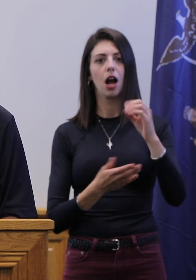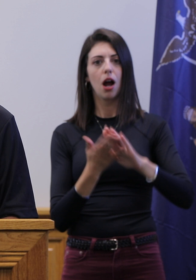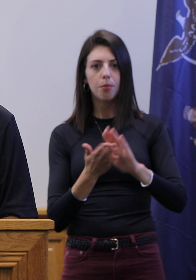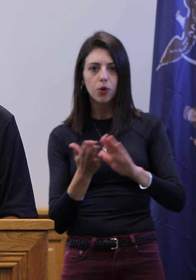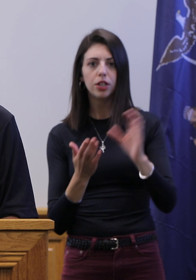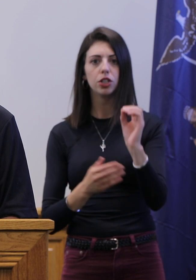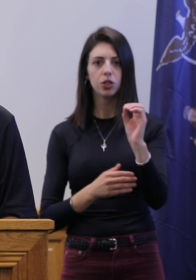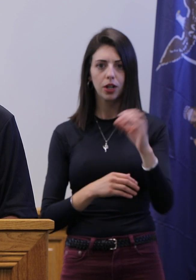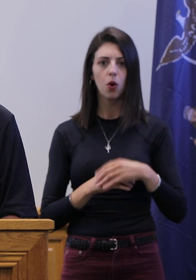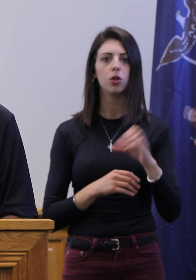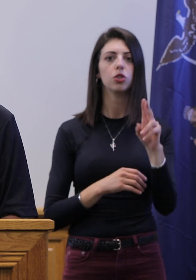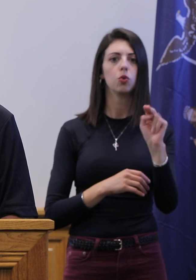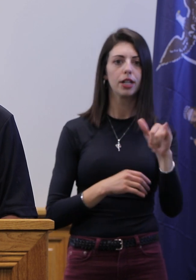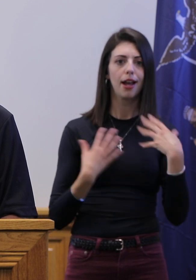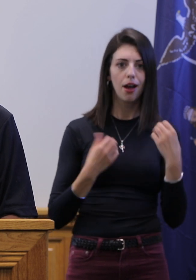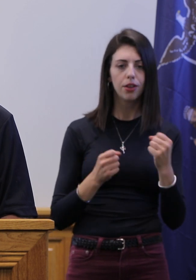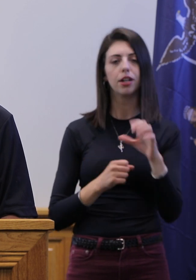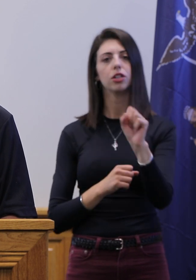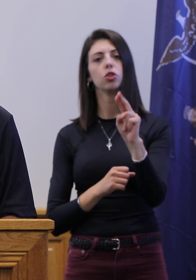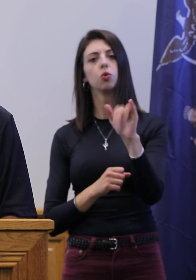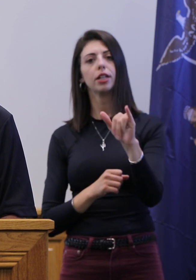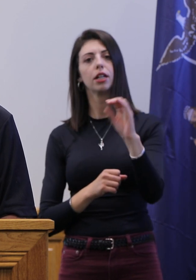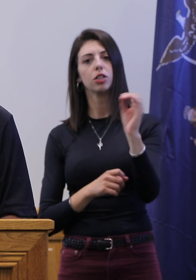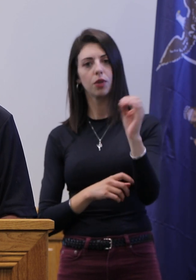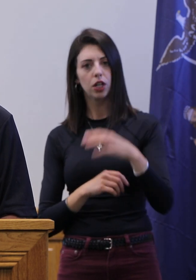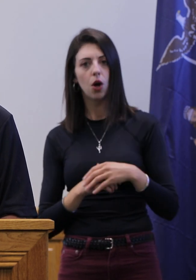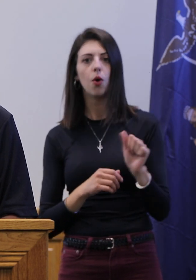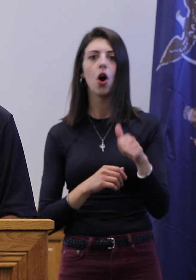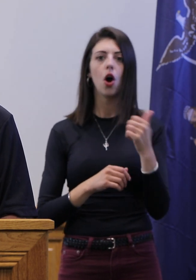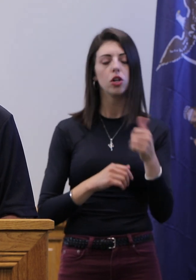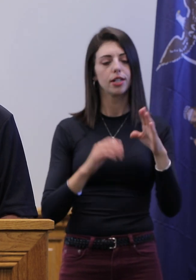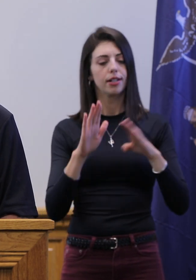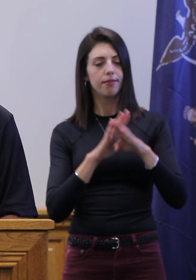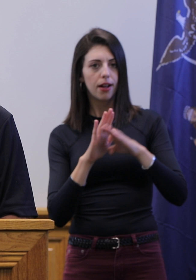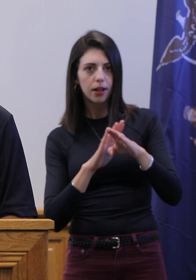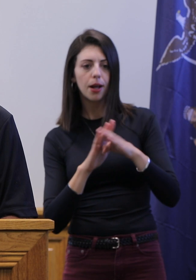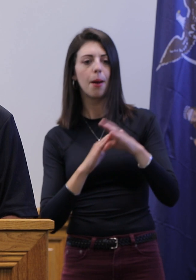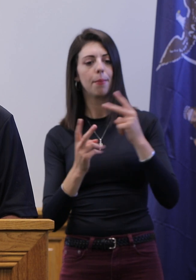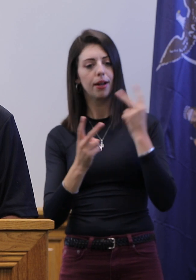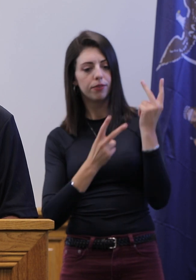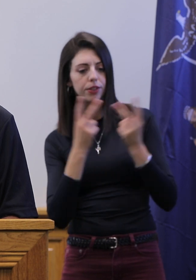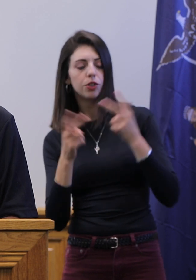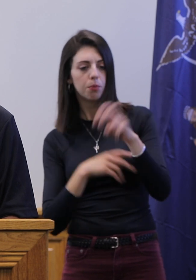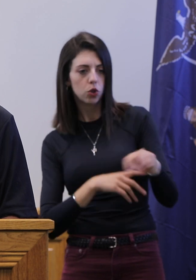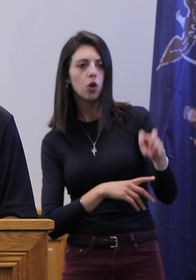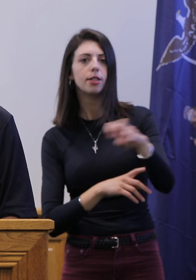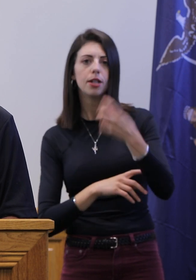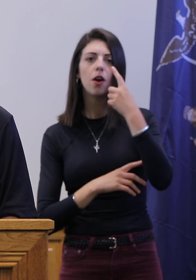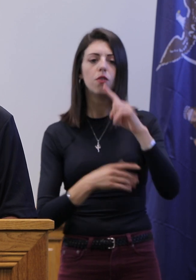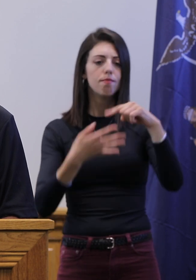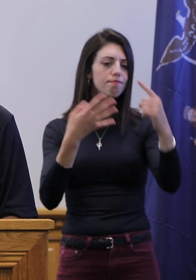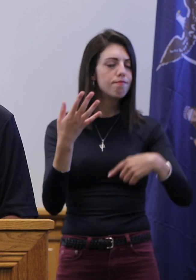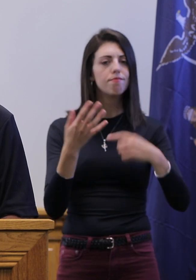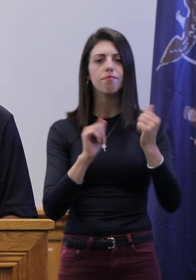Health, SUNY Oswego, and the County Department of Community Development, Tourism, and Planning for your vision and leadership in creating the